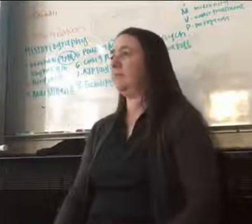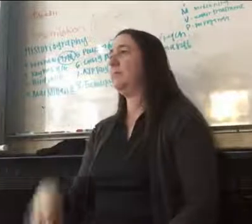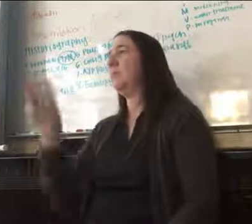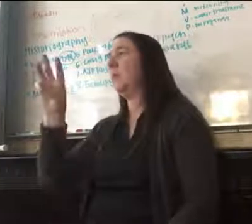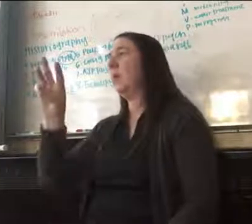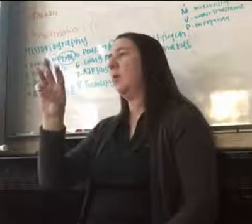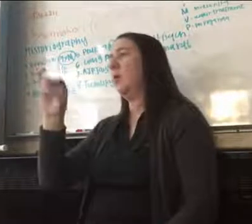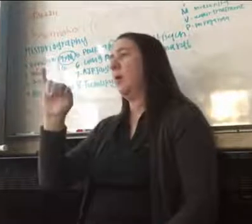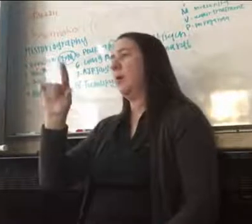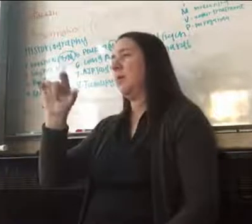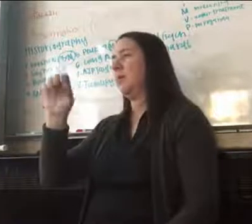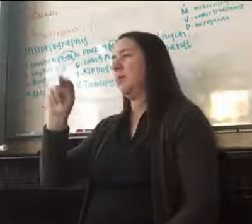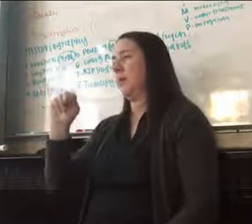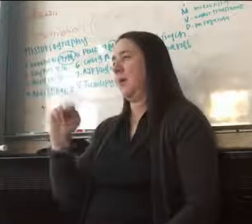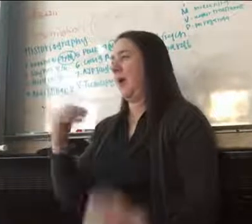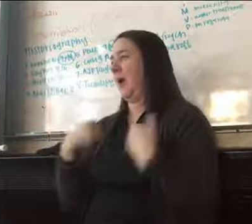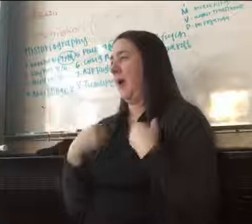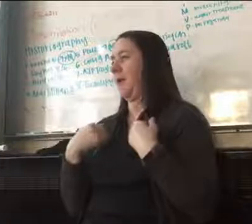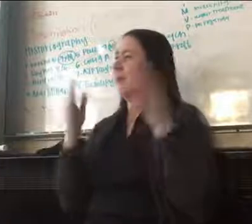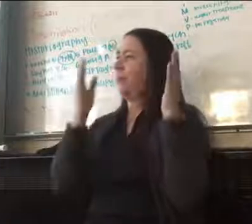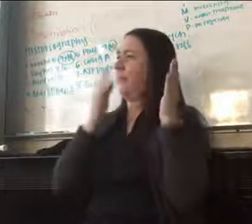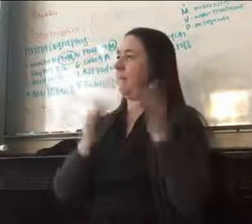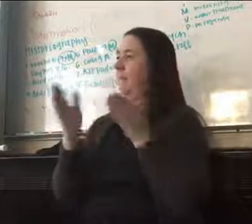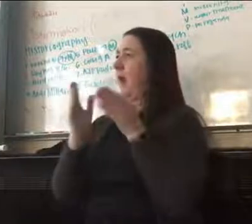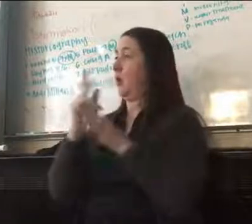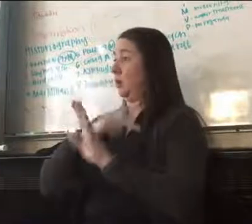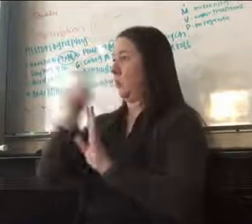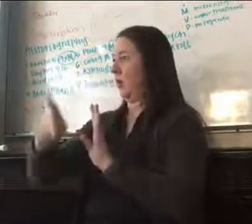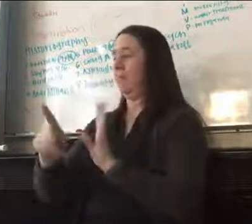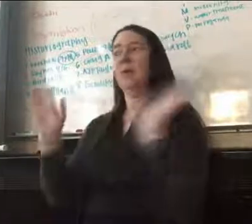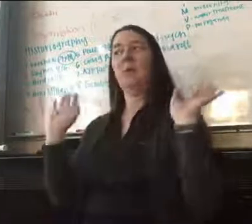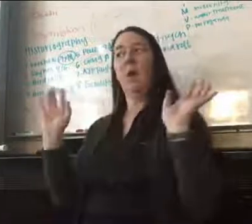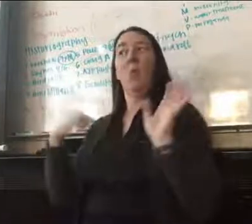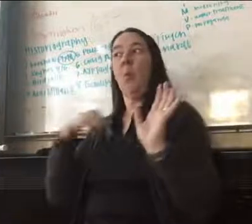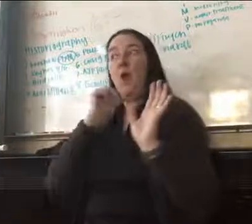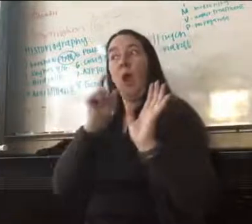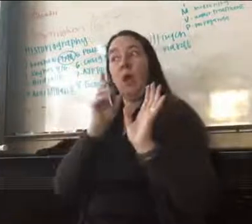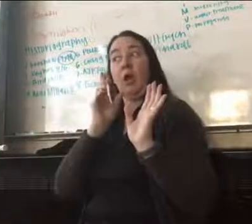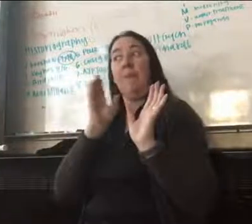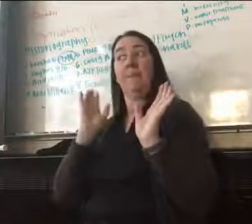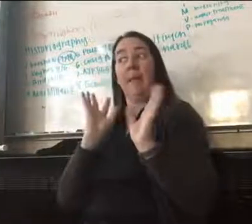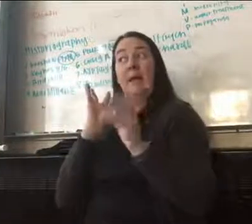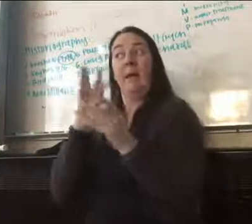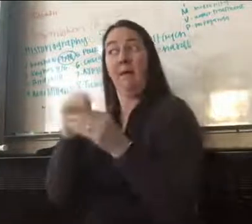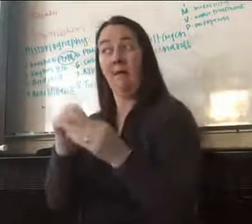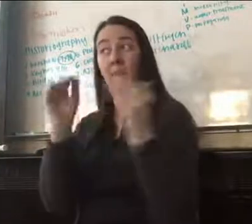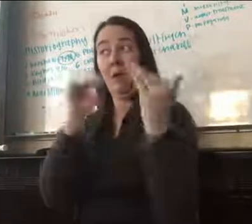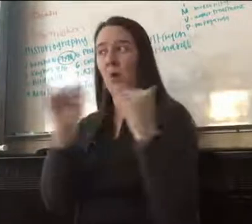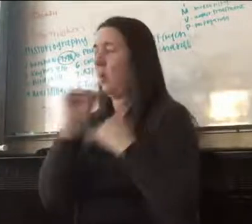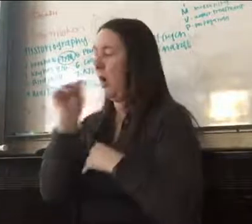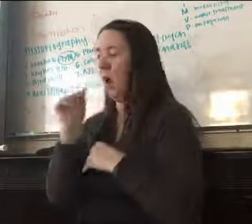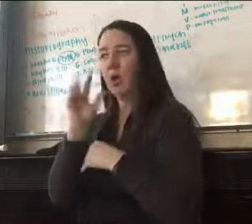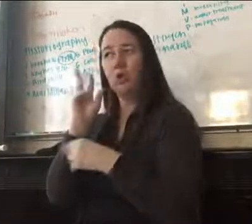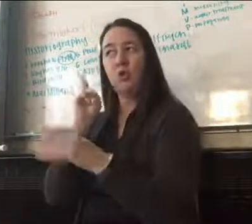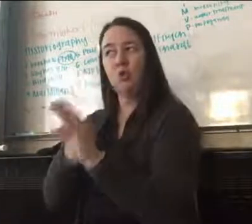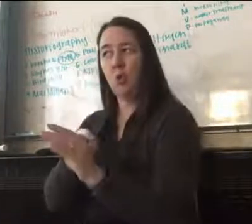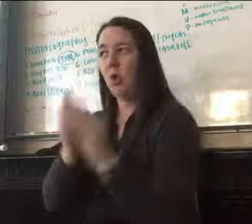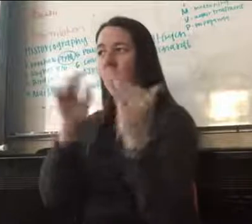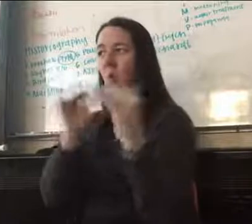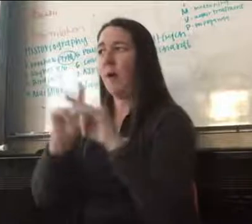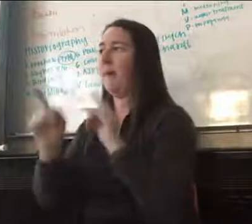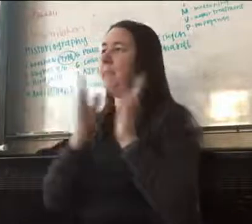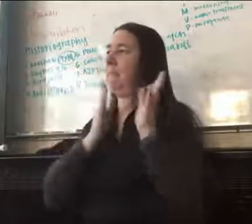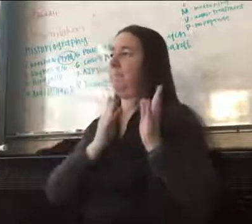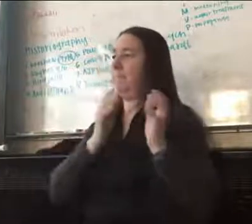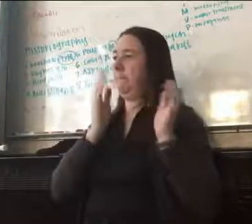called the Preparedness Program, where we're not going to go to war, but we're just going to be prepared for war. But I promise we're not going to go to war. Okay? He then